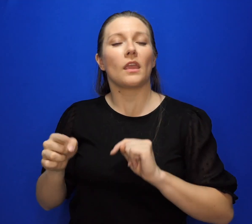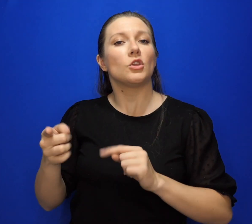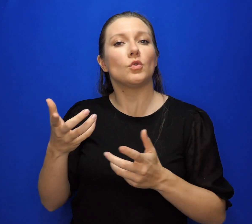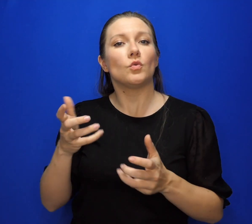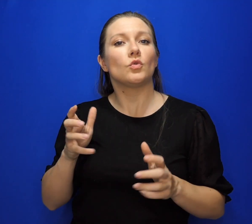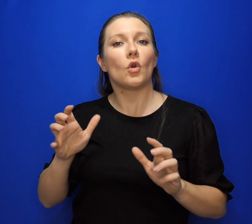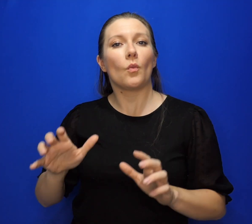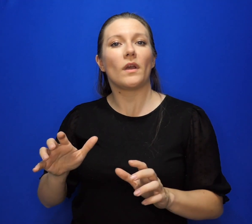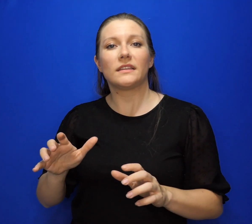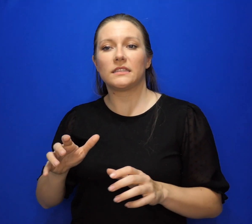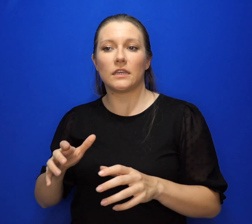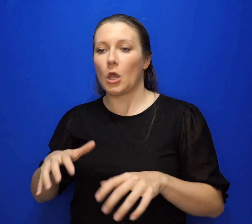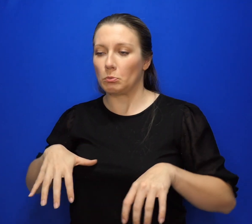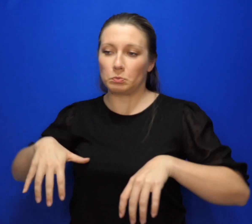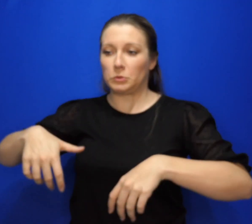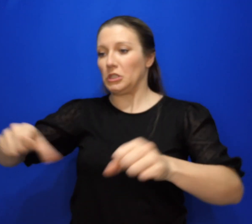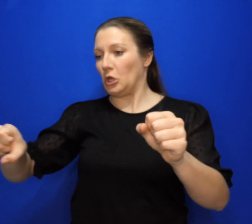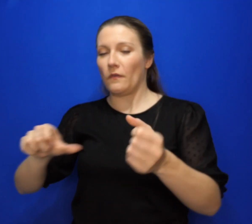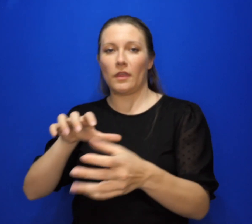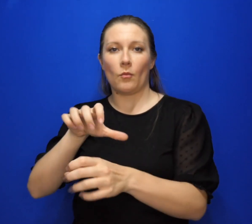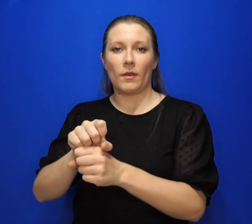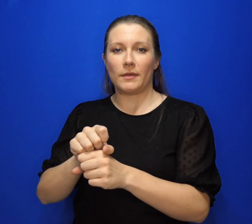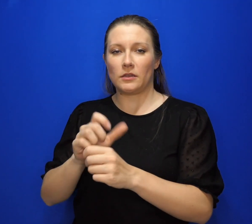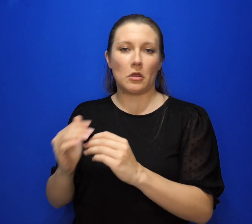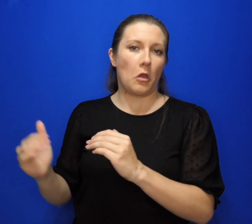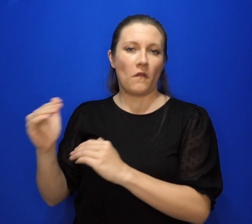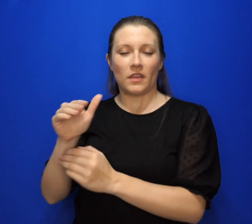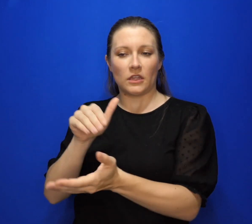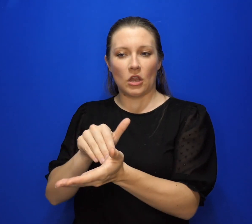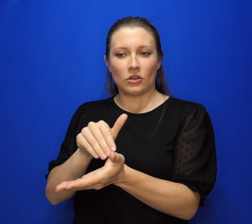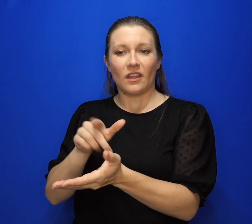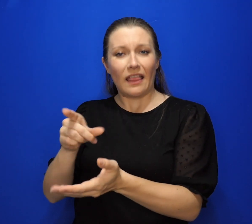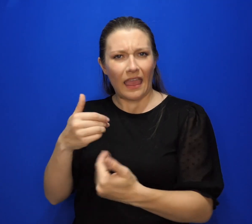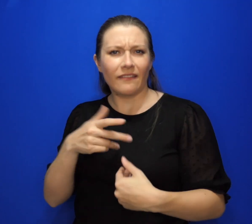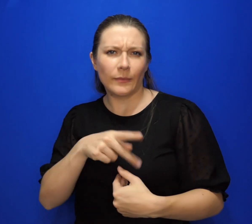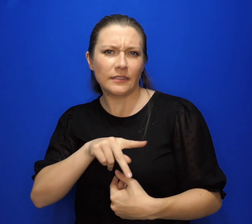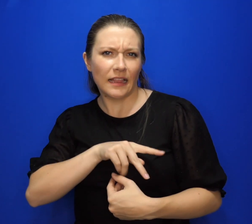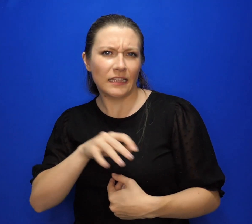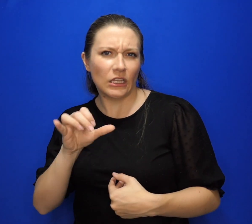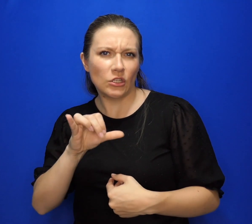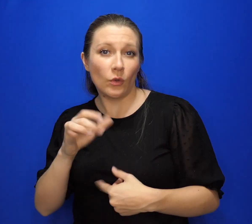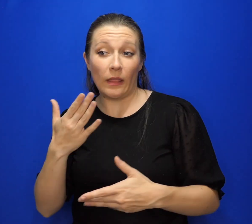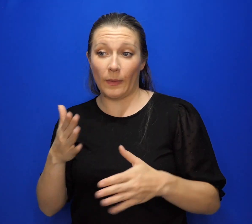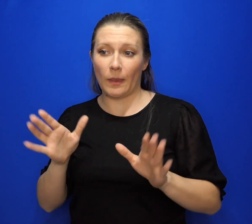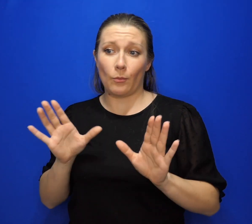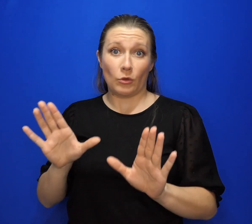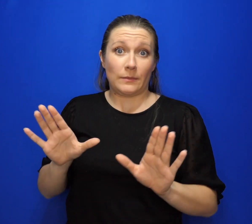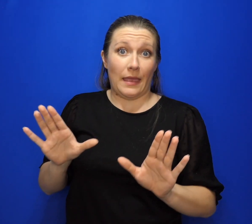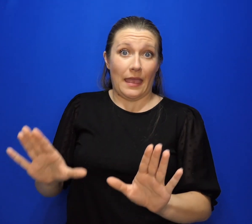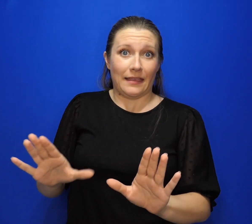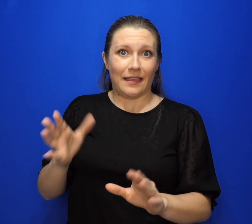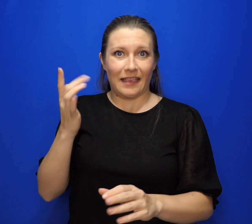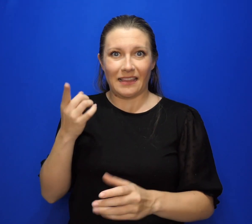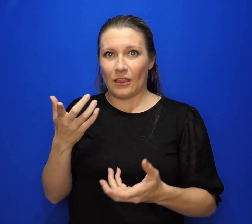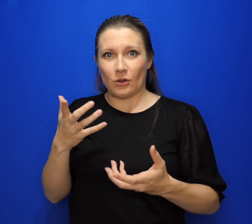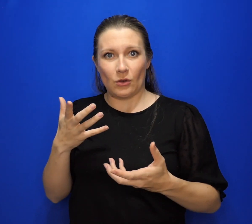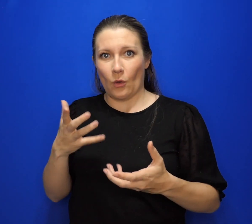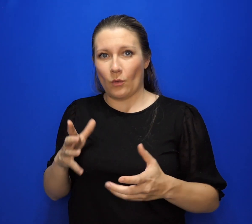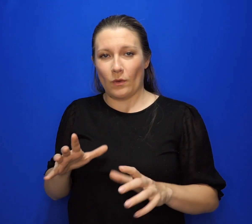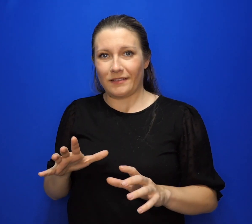what I mean? Like, you don't want to come in overpowering the doctor, because they have a personality too. They're either going to push back because they don't